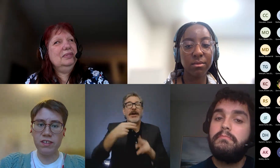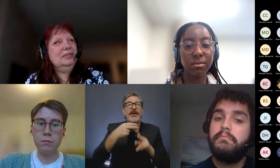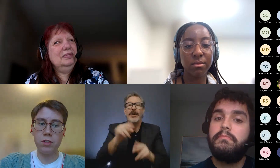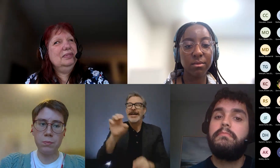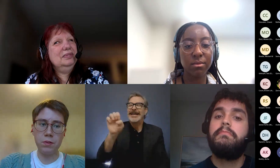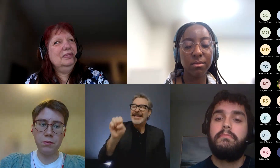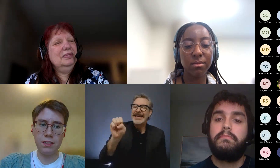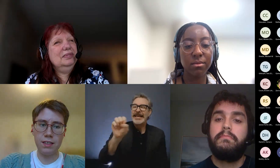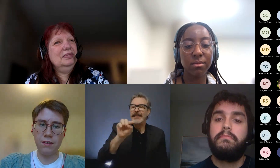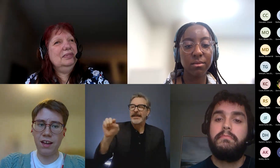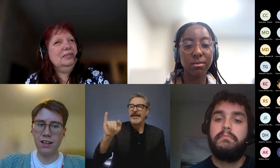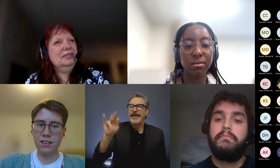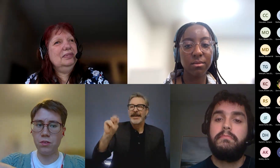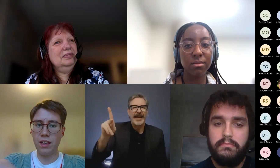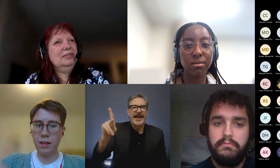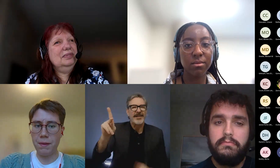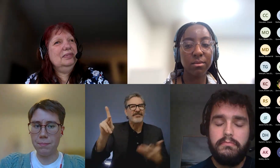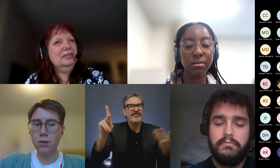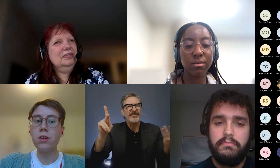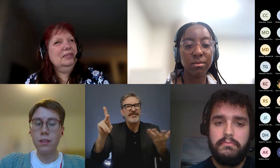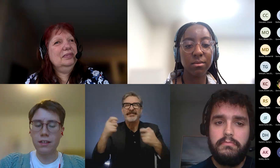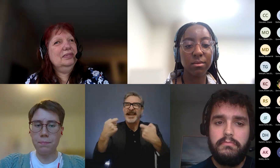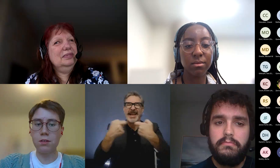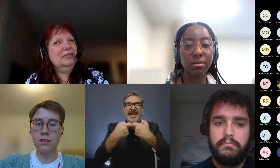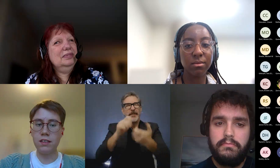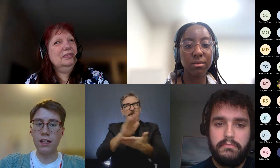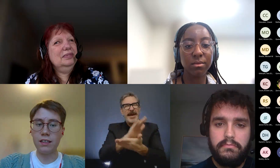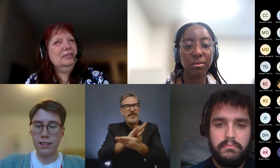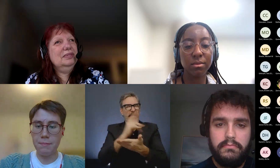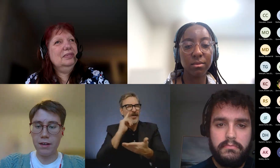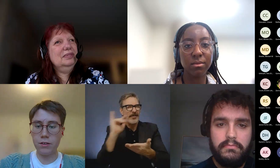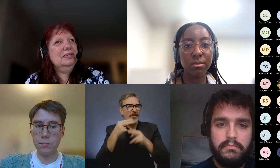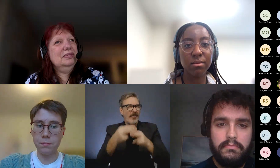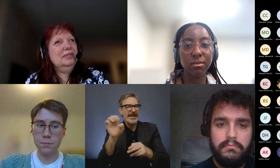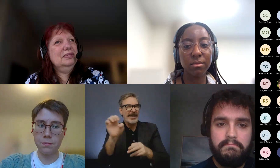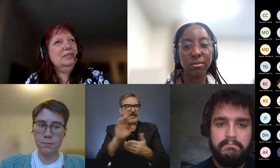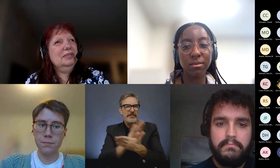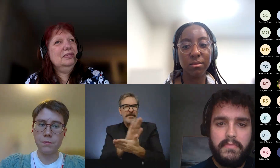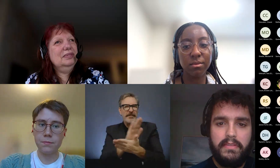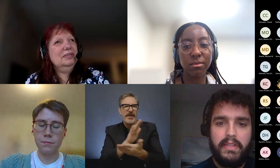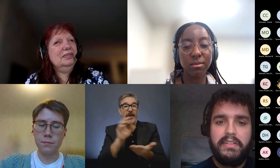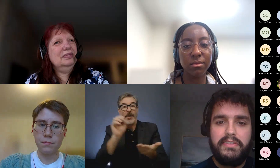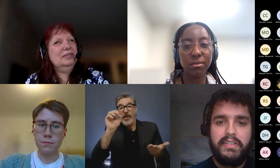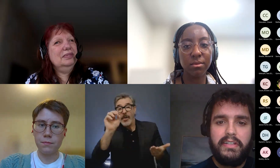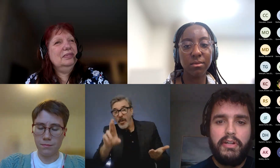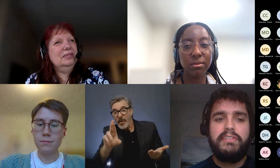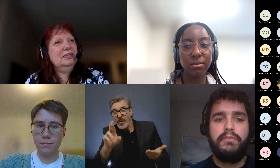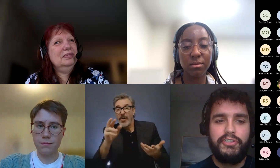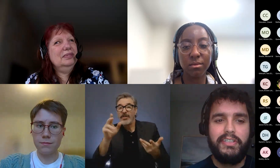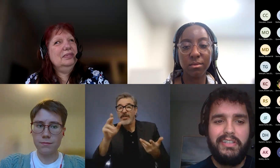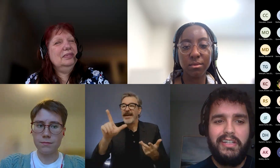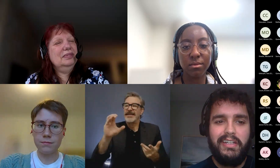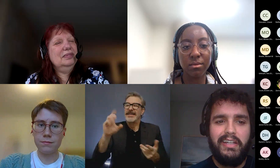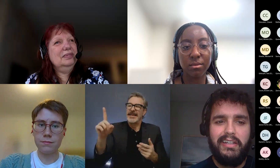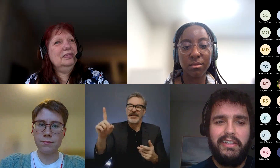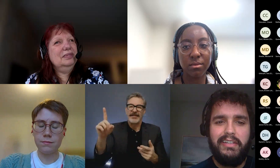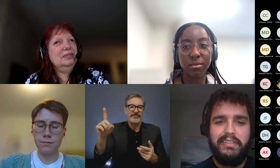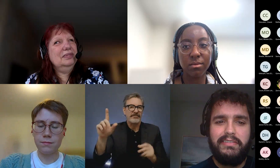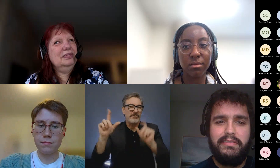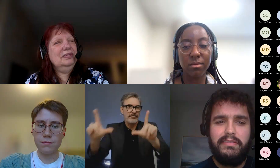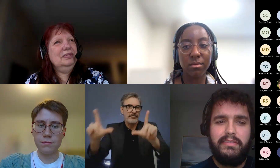paper screen, which produces an effect more like paper than a typical LCD monitor. That sounds like a great solution.